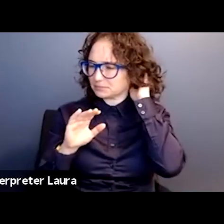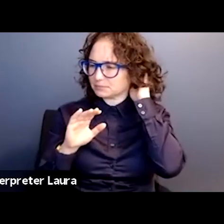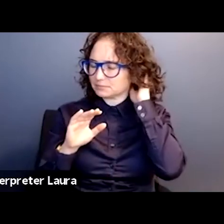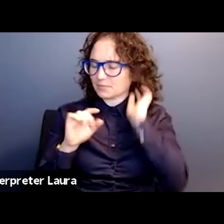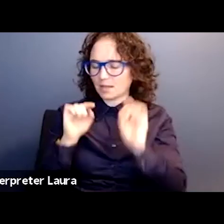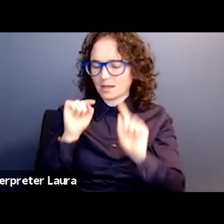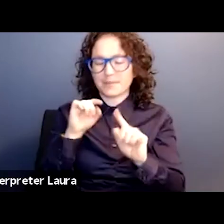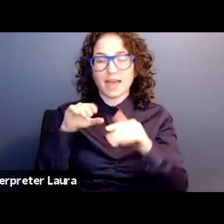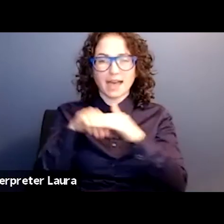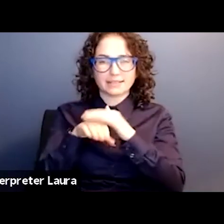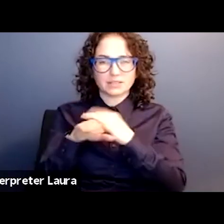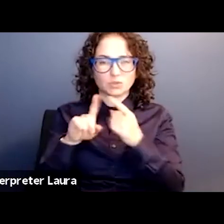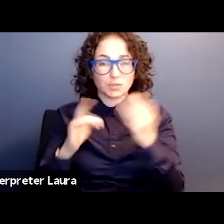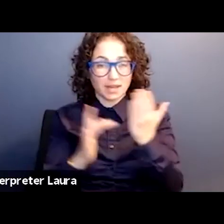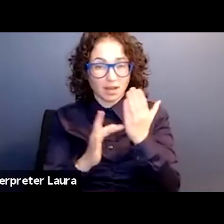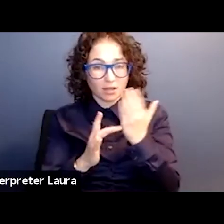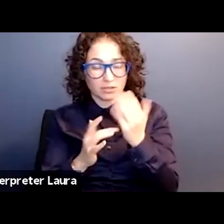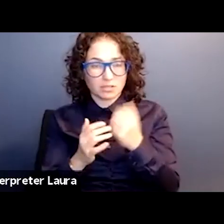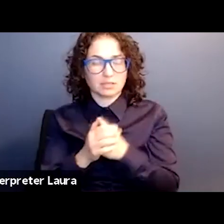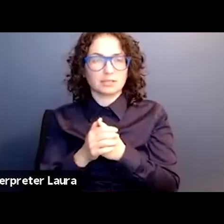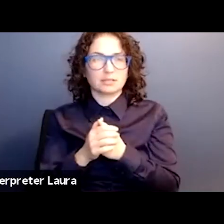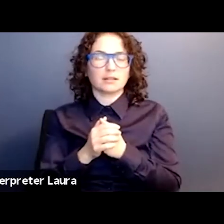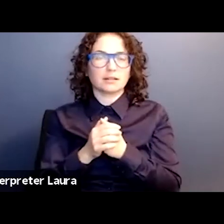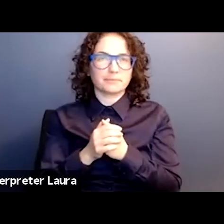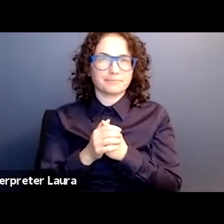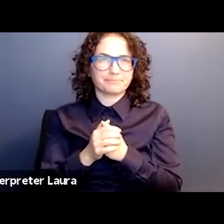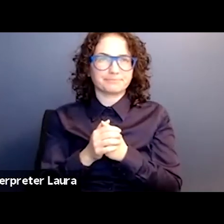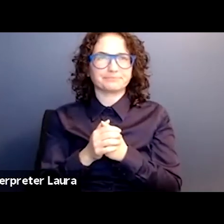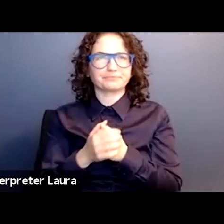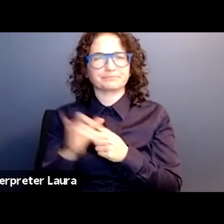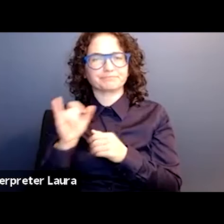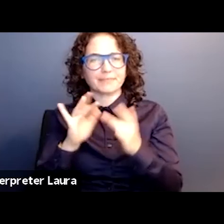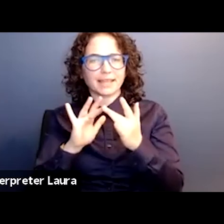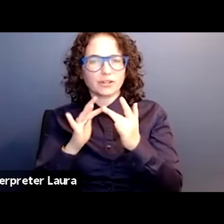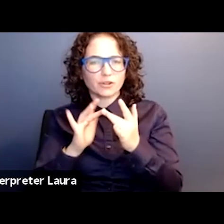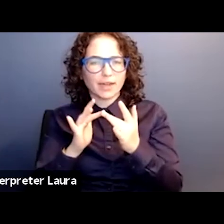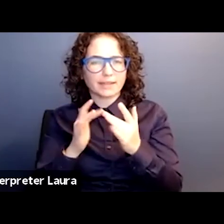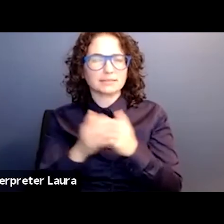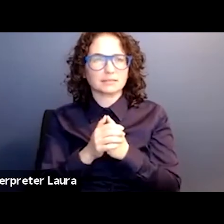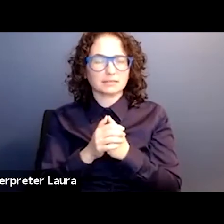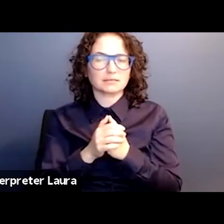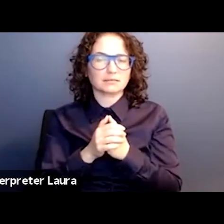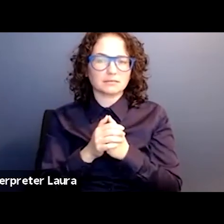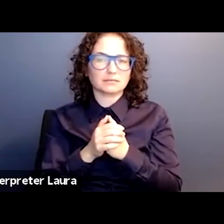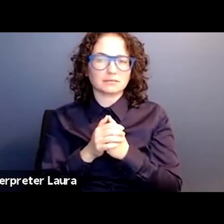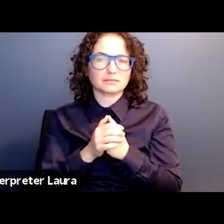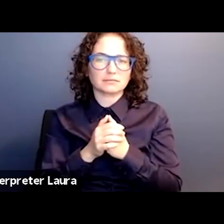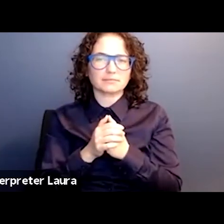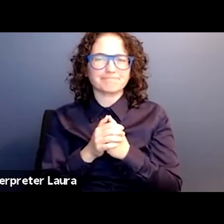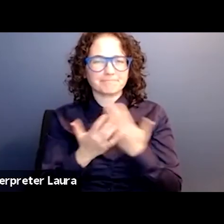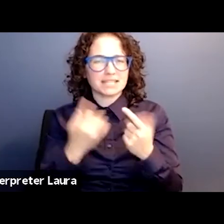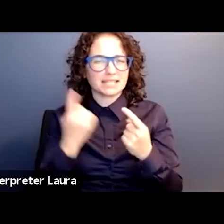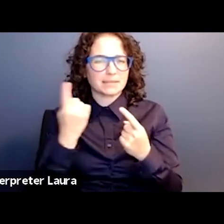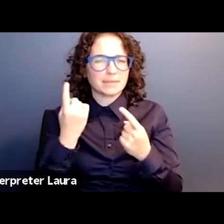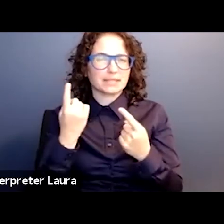the access to technology and kind of internet, and that is something that has